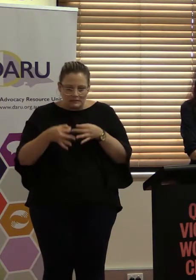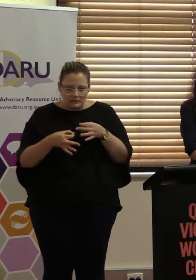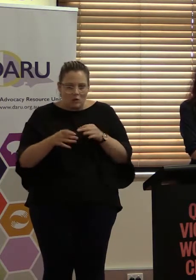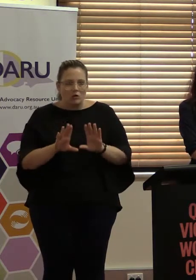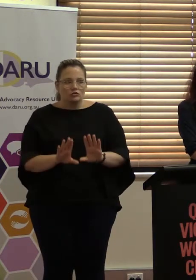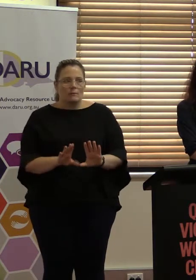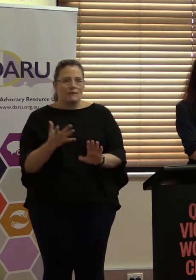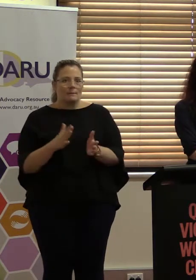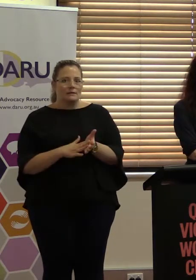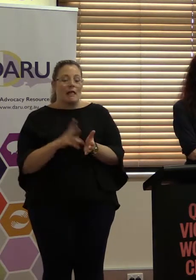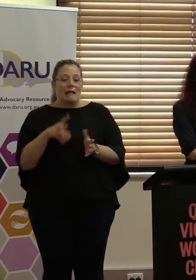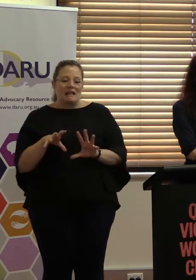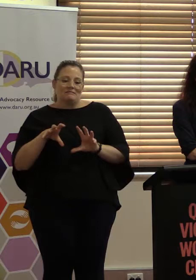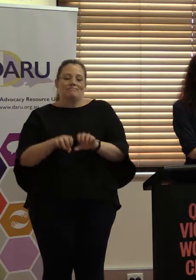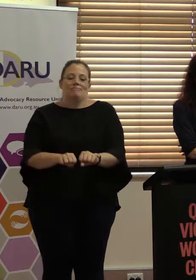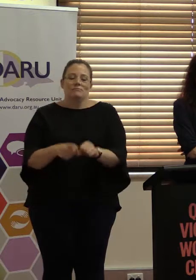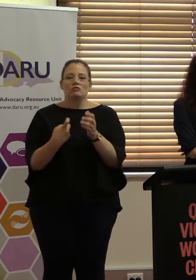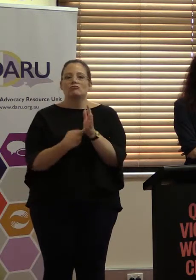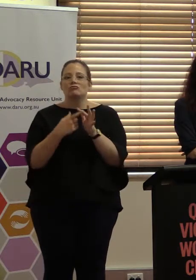again. And